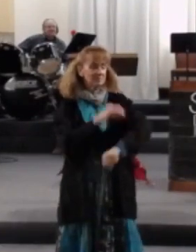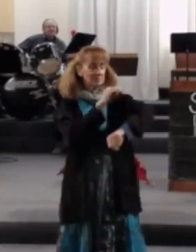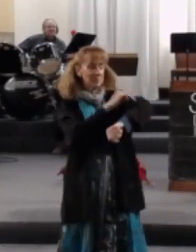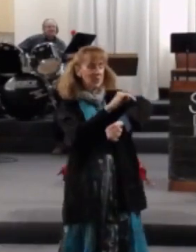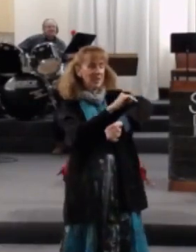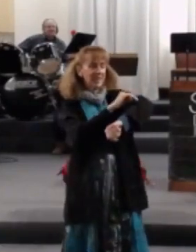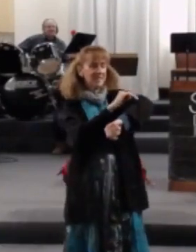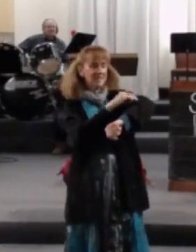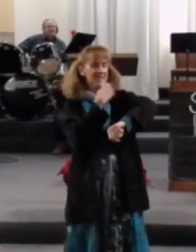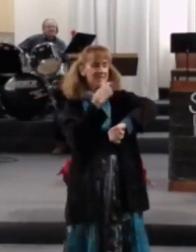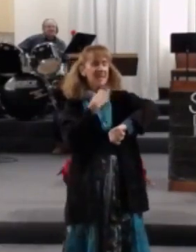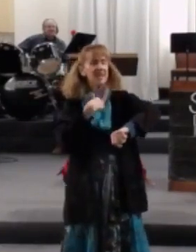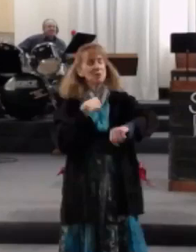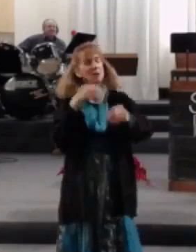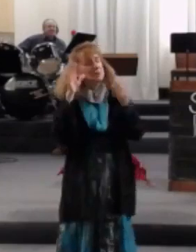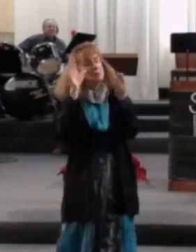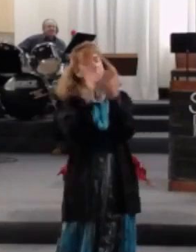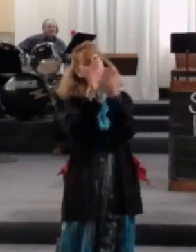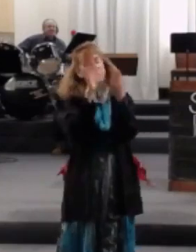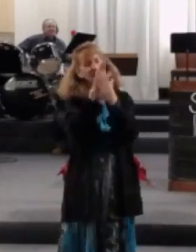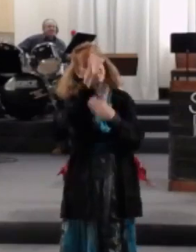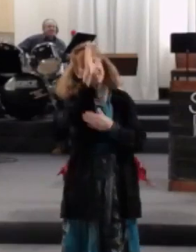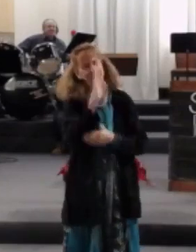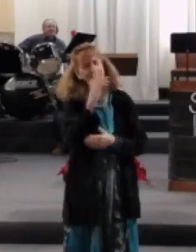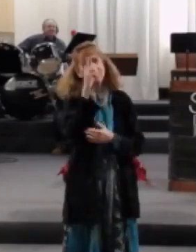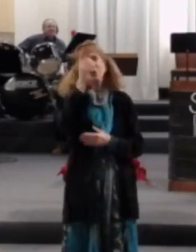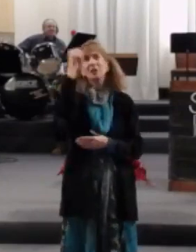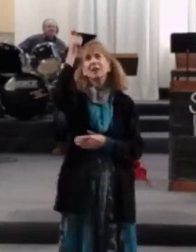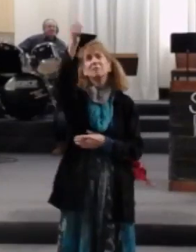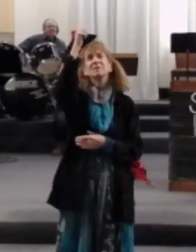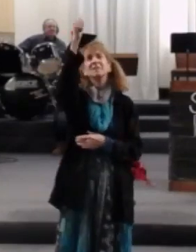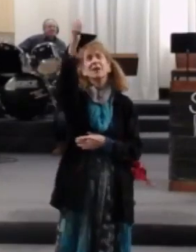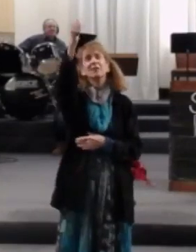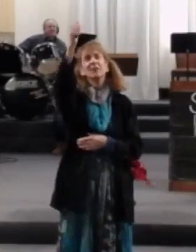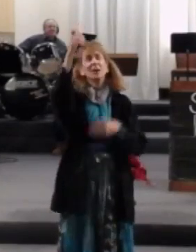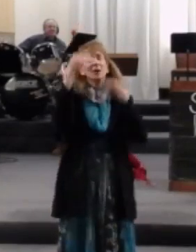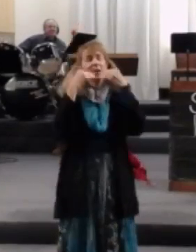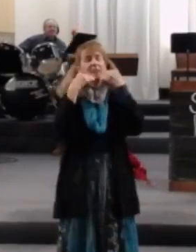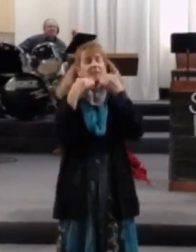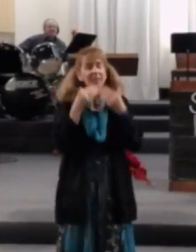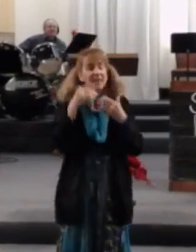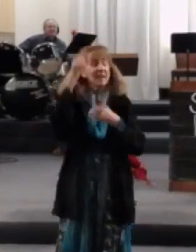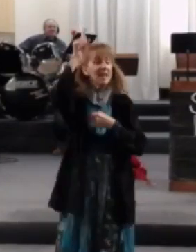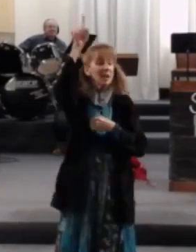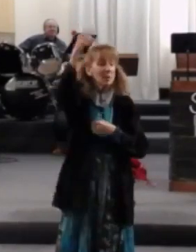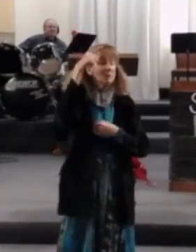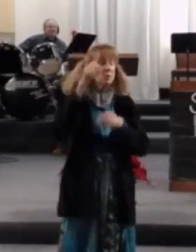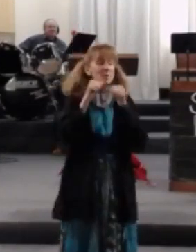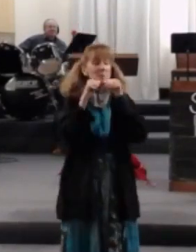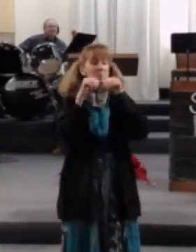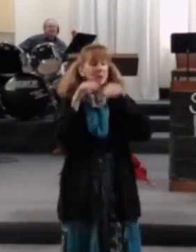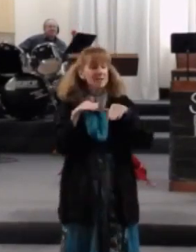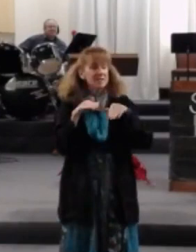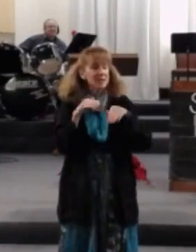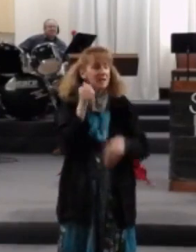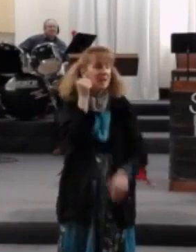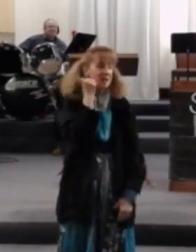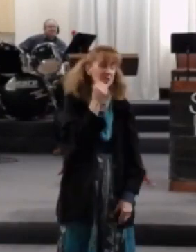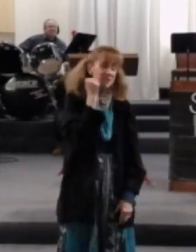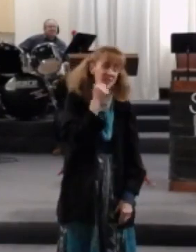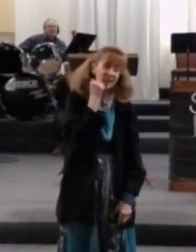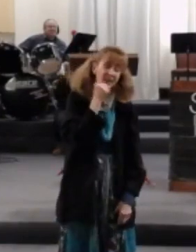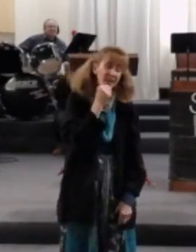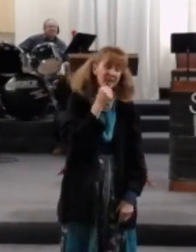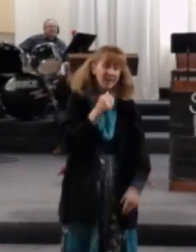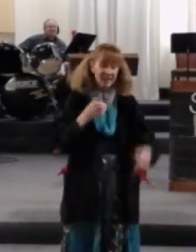I just want to praise God for who he is. I am so thankful for the blessings that he gives each and every one of us, and that